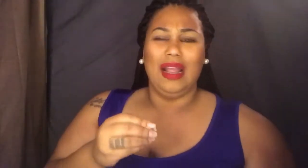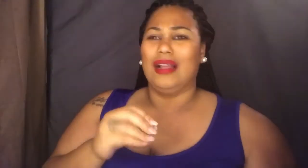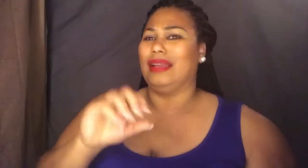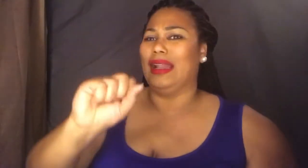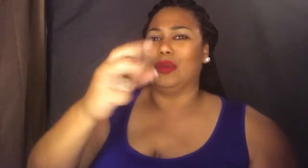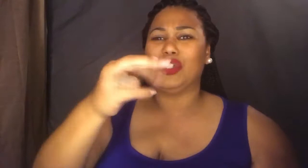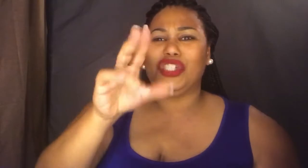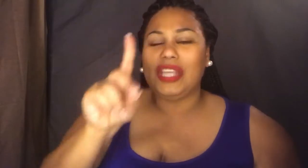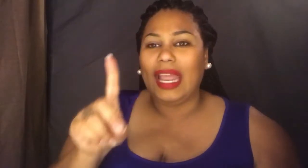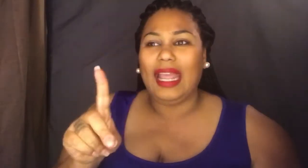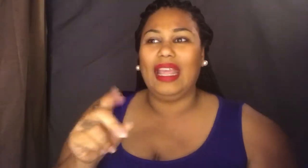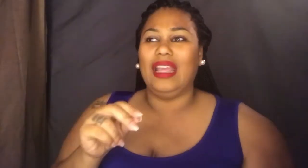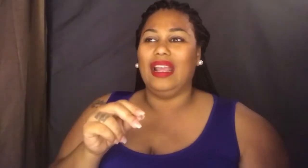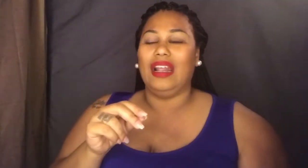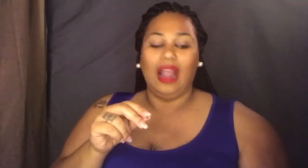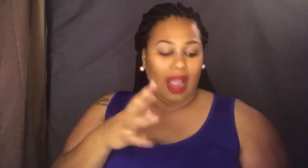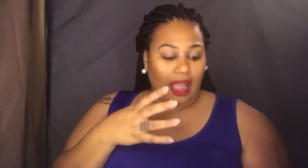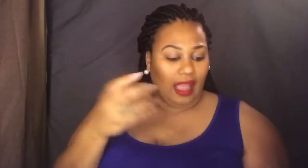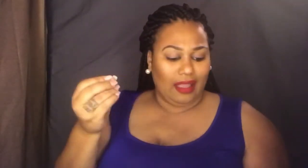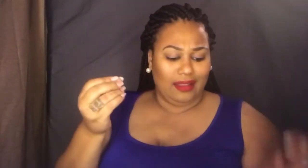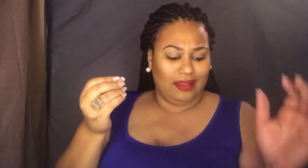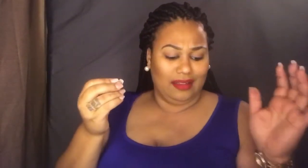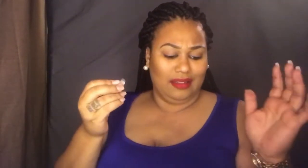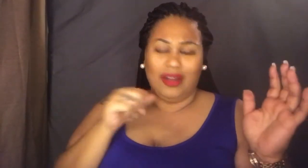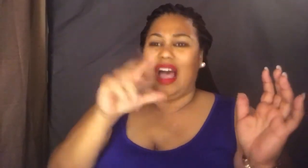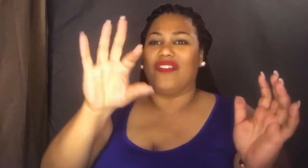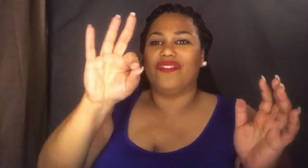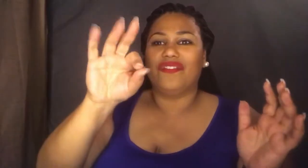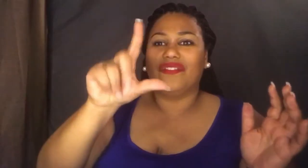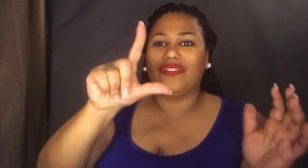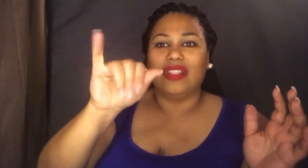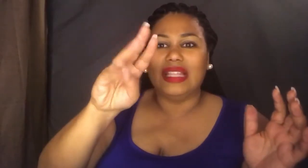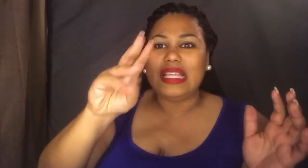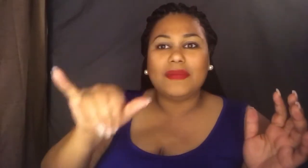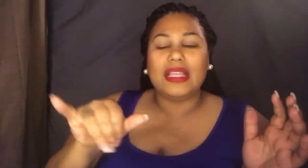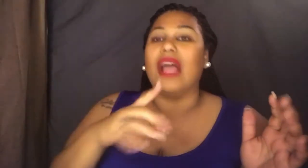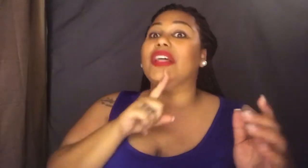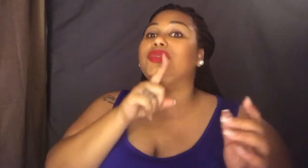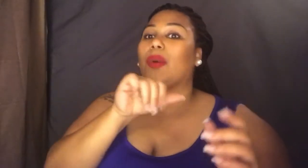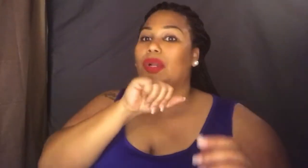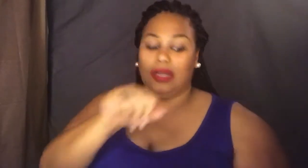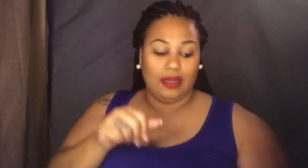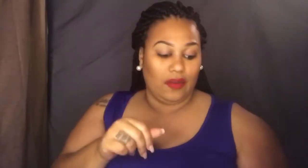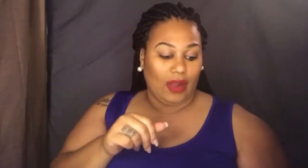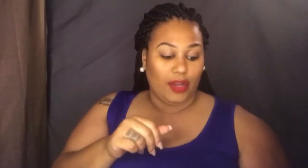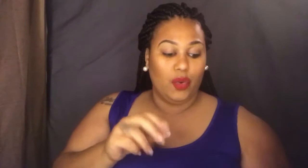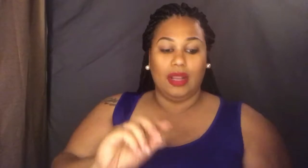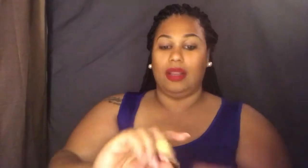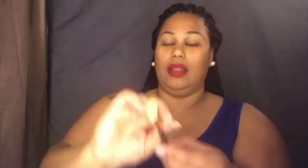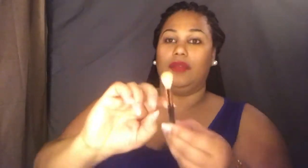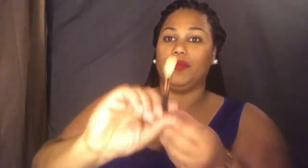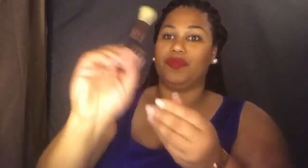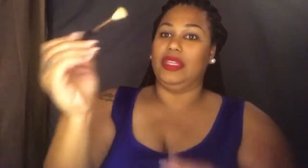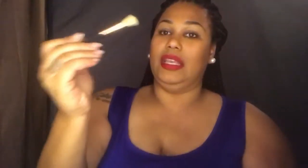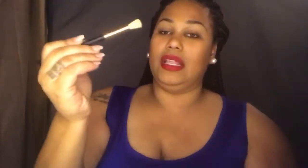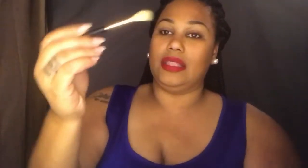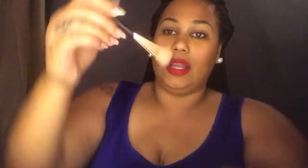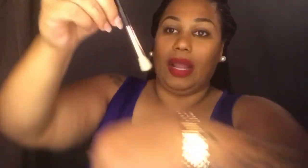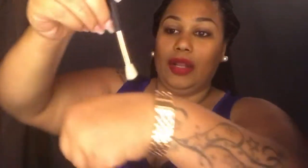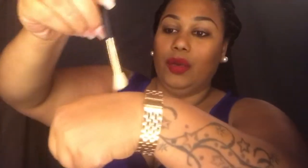fallout, they don't shed, and they're not flimsy. And that's what I really love. Like, you can get in there and you